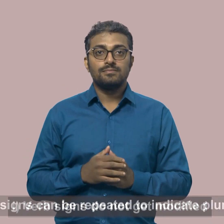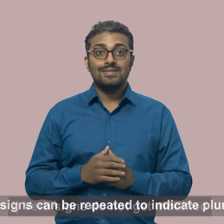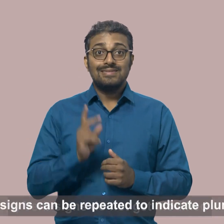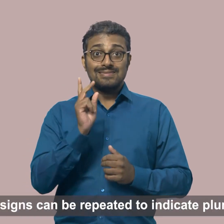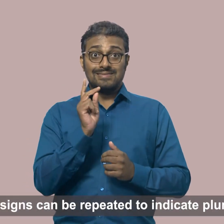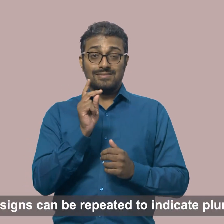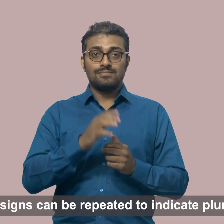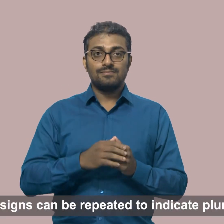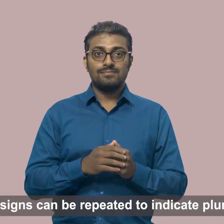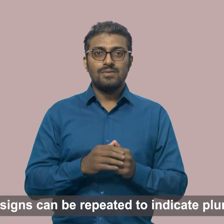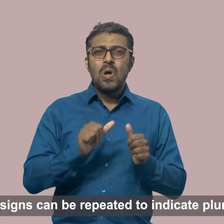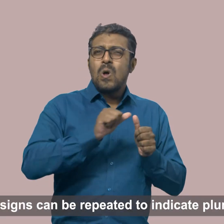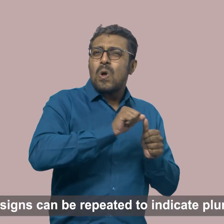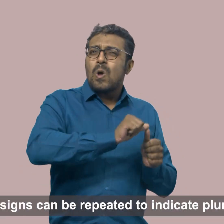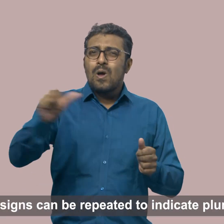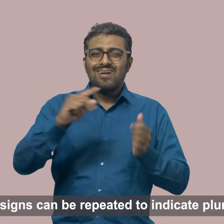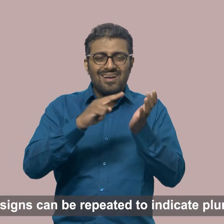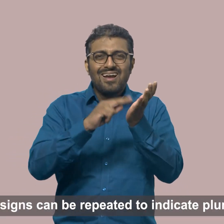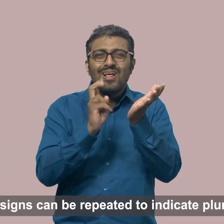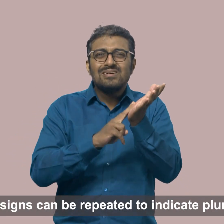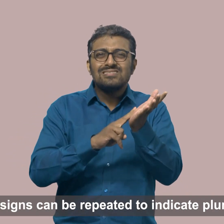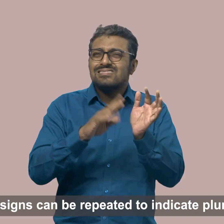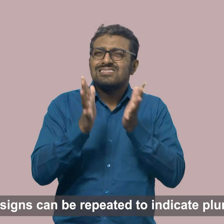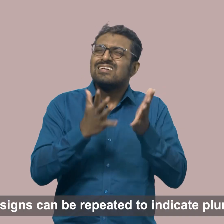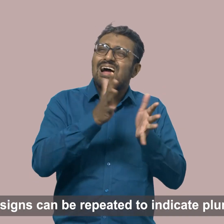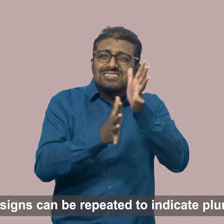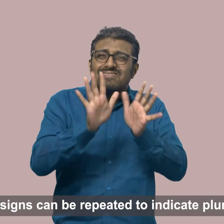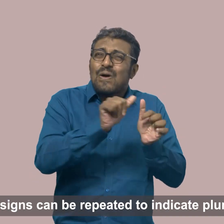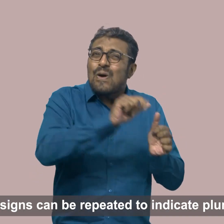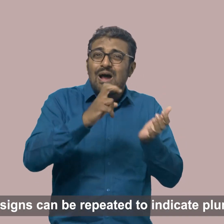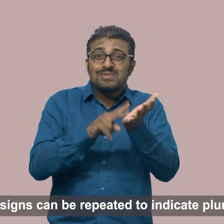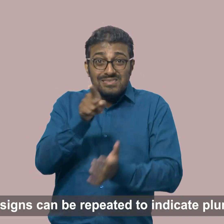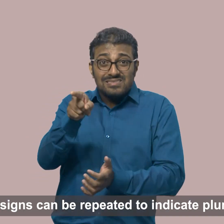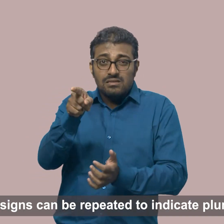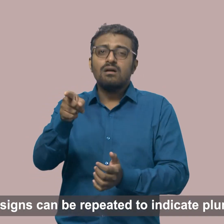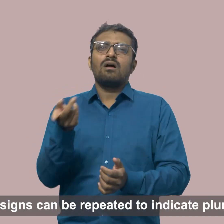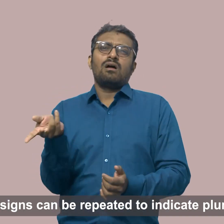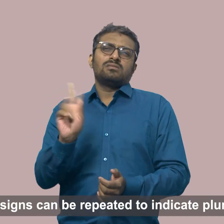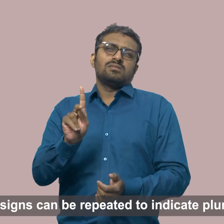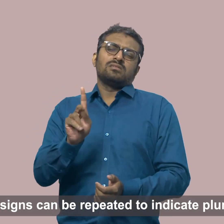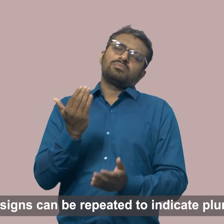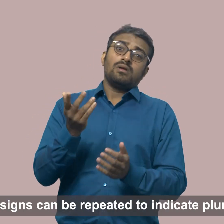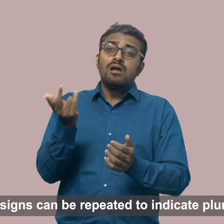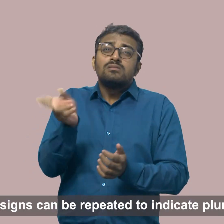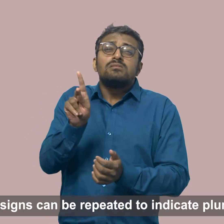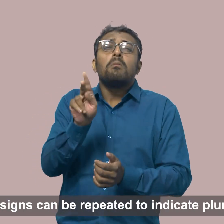Verb sign question number 2, all nouns can be repeated to indicate plural